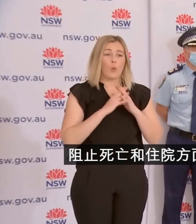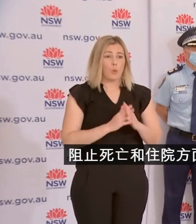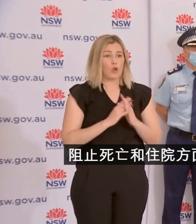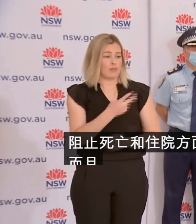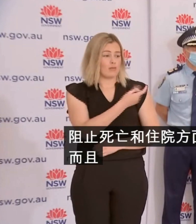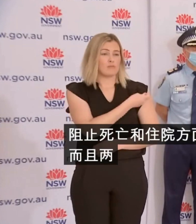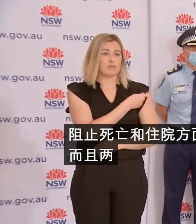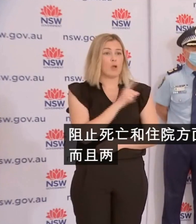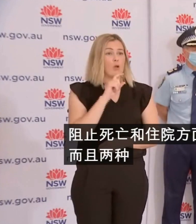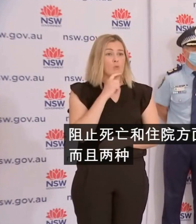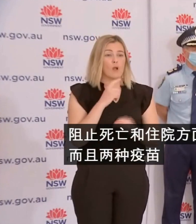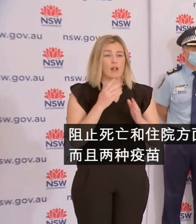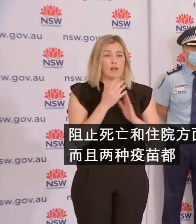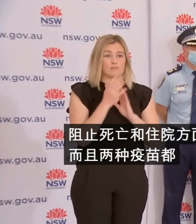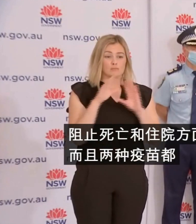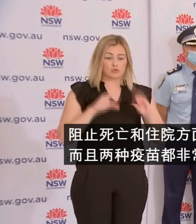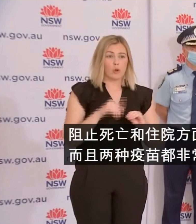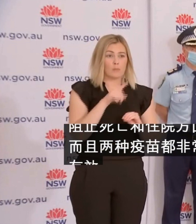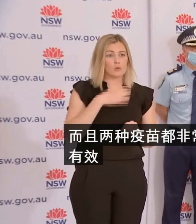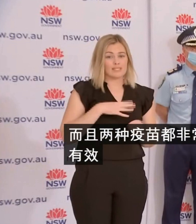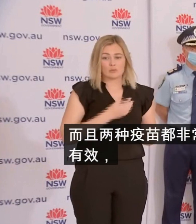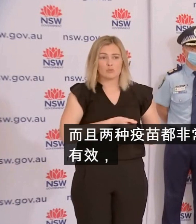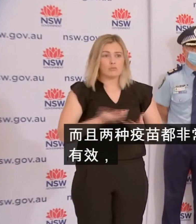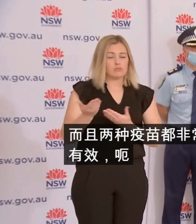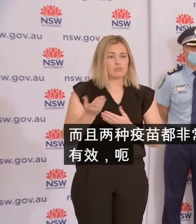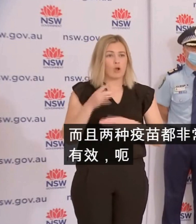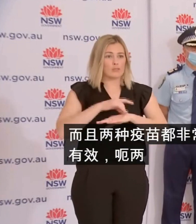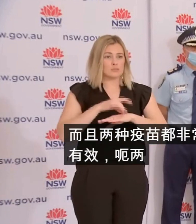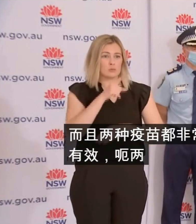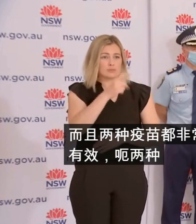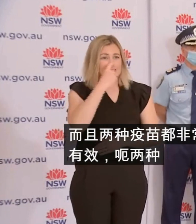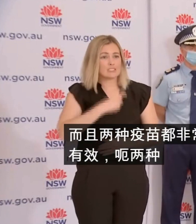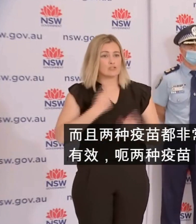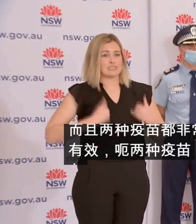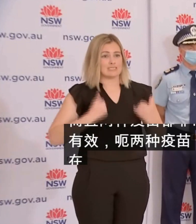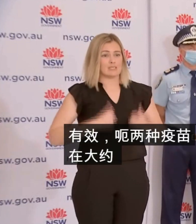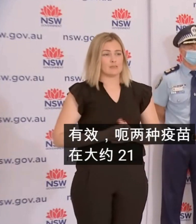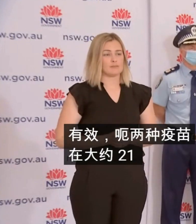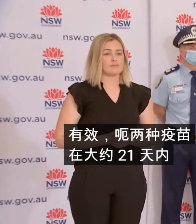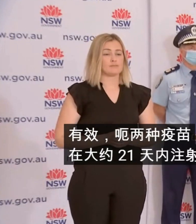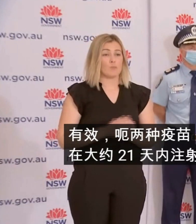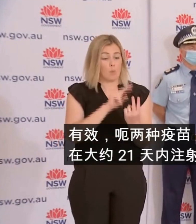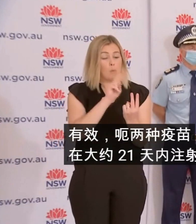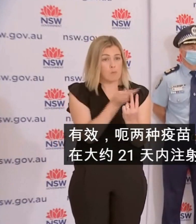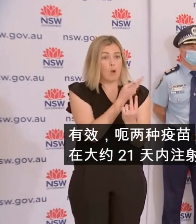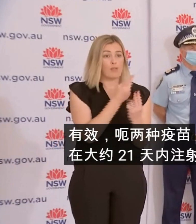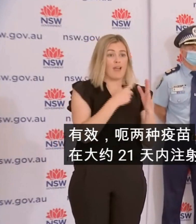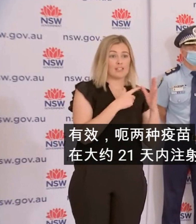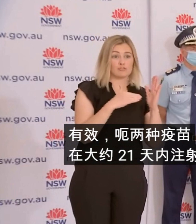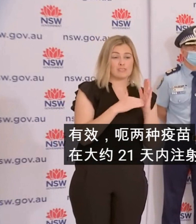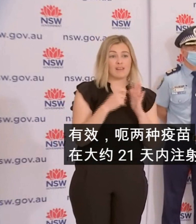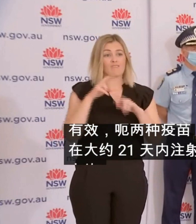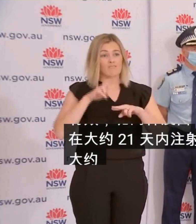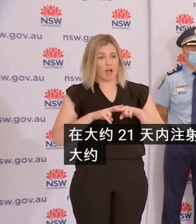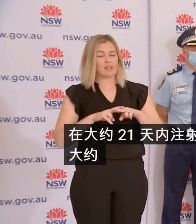hospitalisation. And both vaccines are very, very effective. Both vaccines, after the first dose, within about